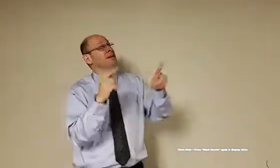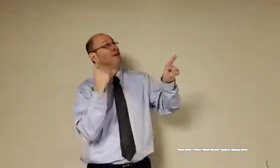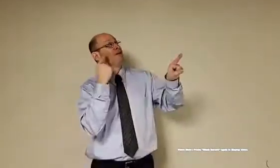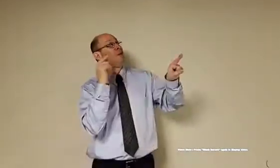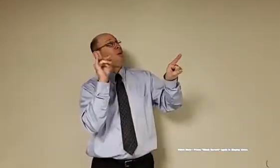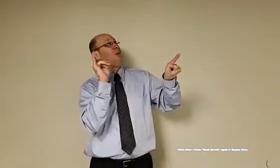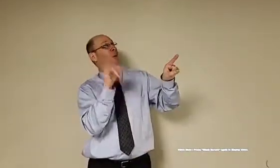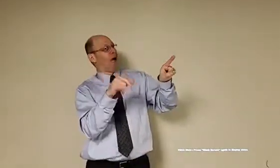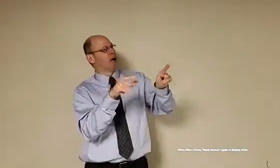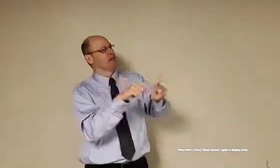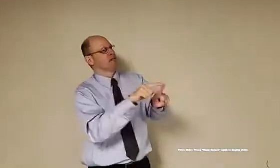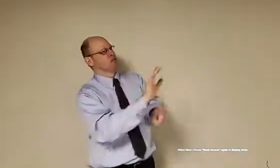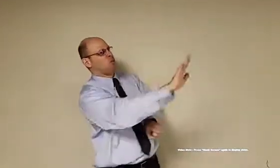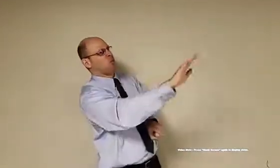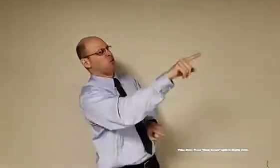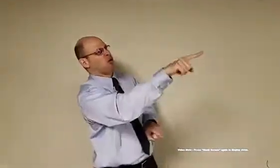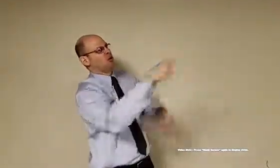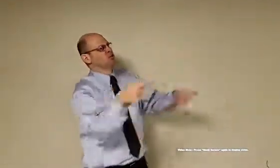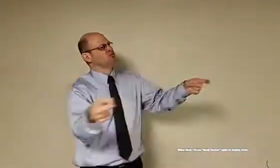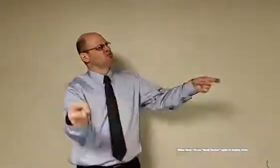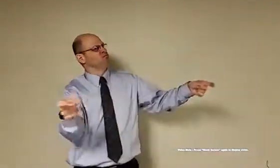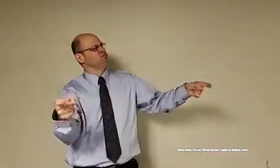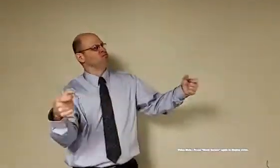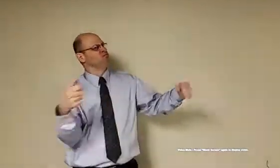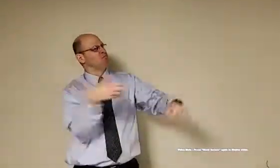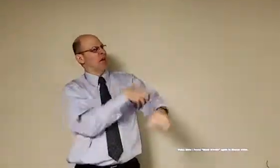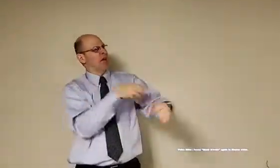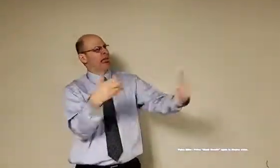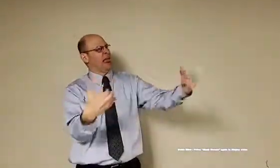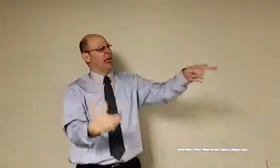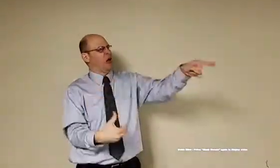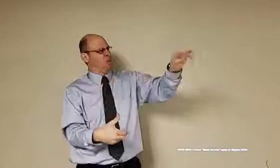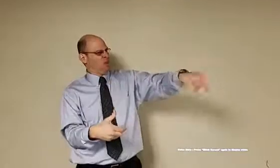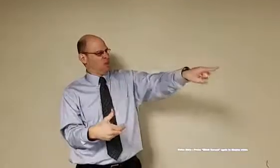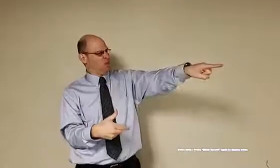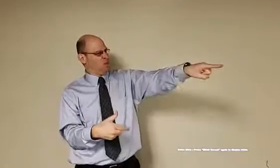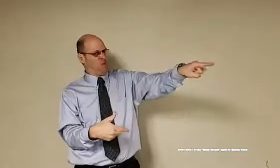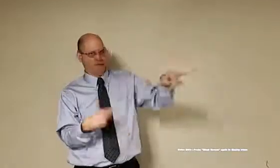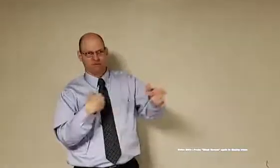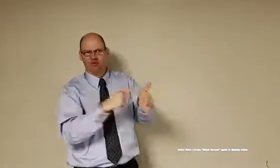certain part of his dream would mean. You would have power.